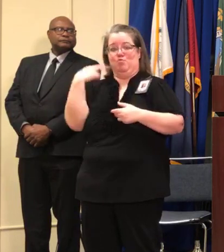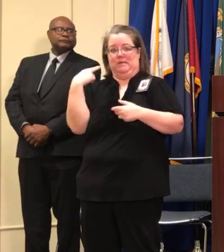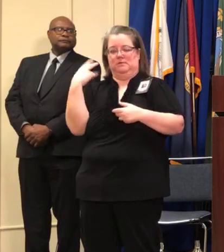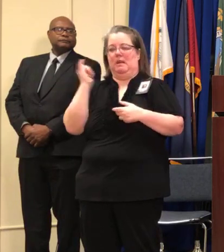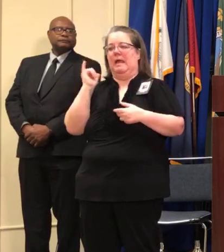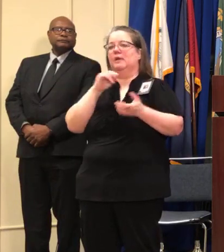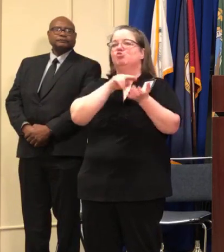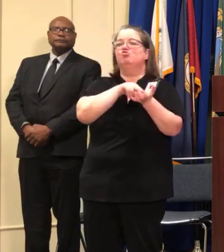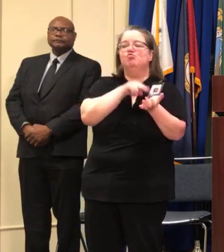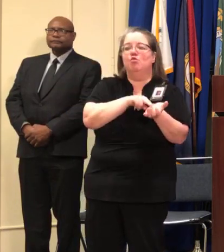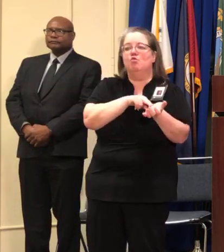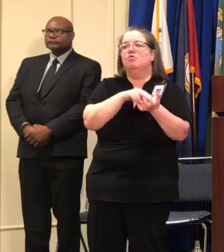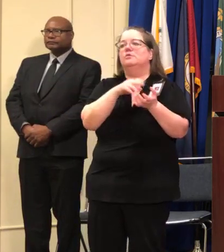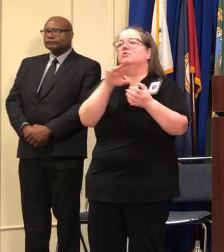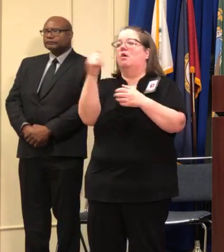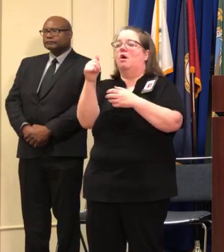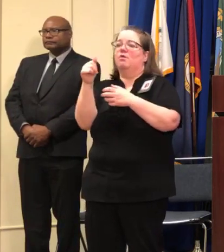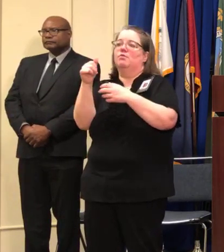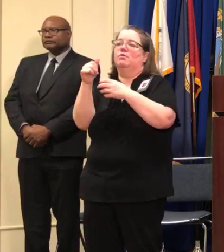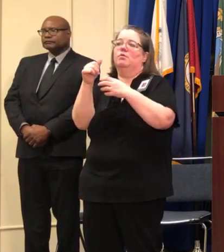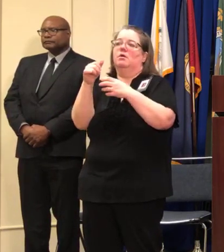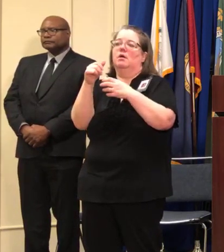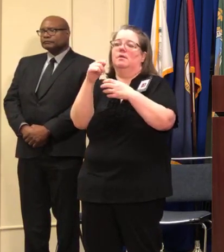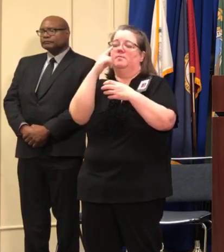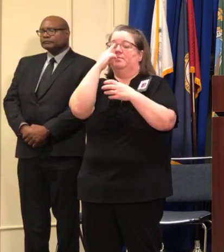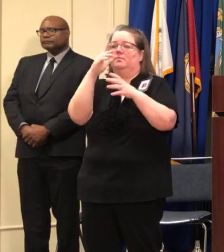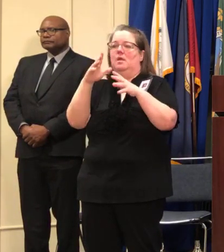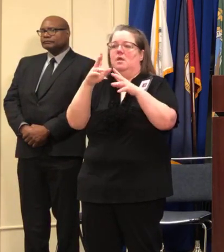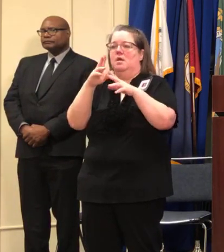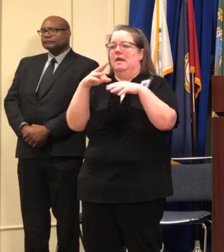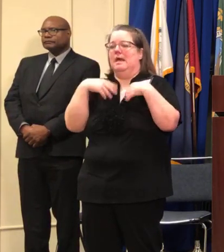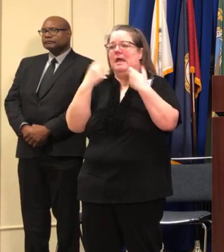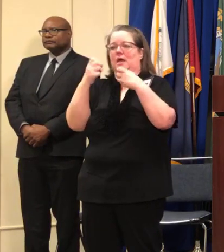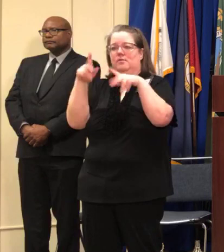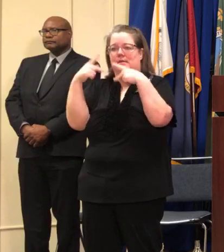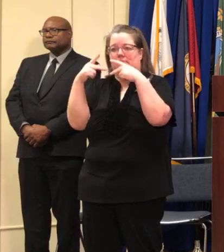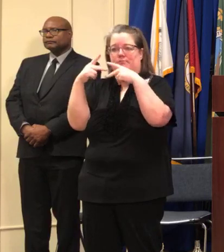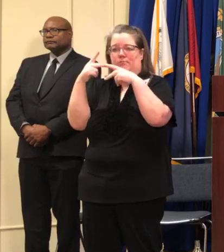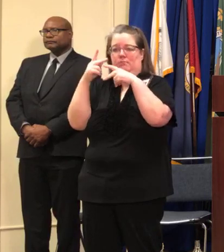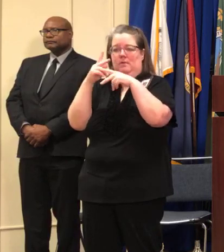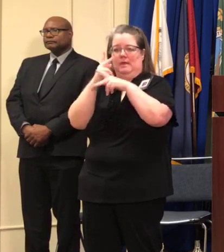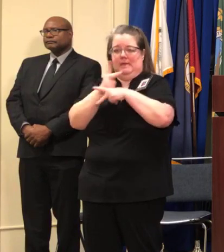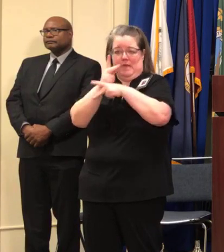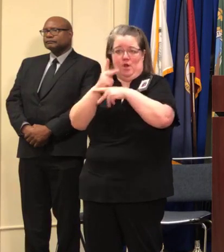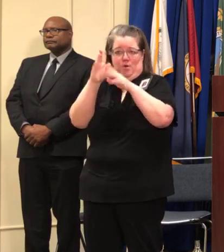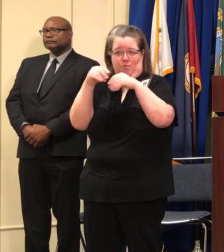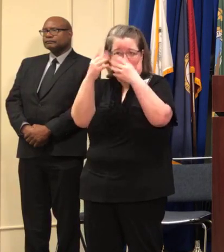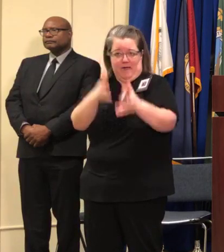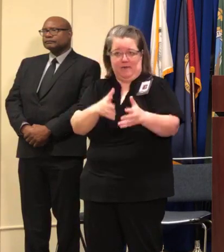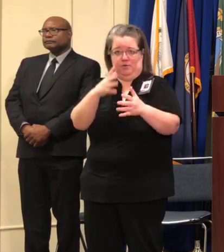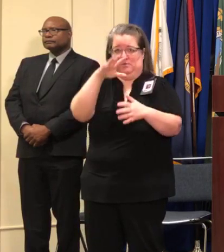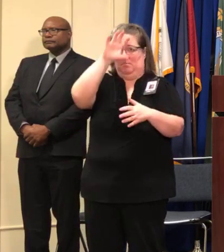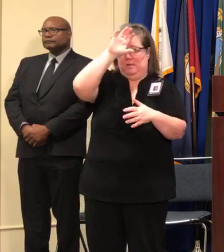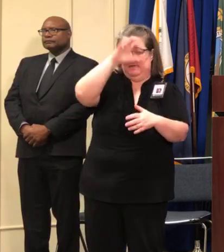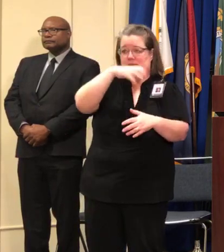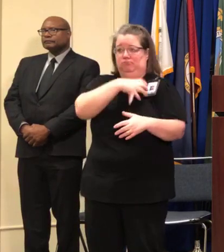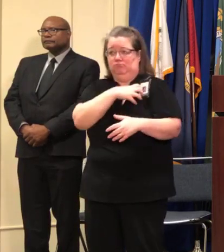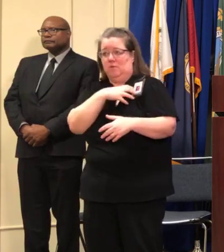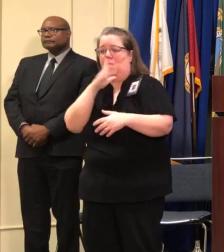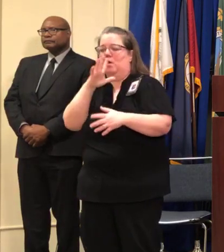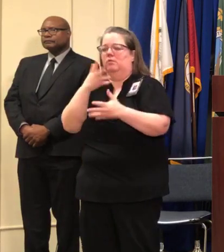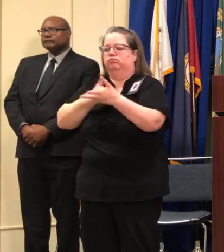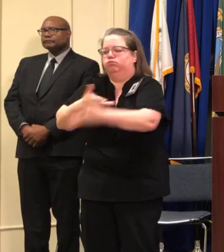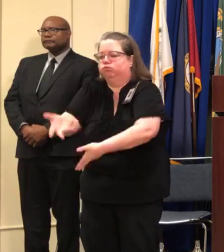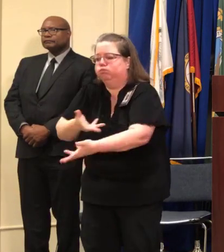you have nurses or other healthcare providers, EMS, fire, police, or whatever, they're actually going to interface with the most